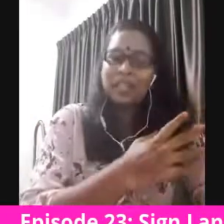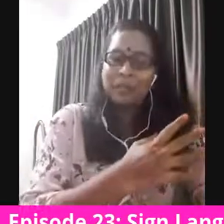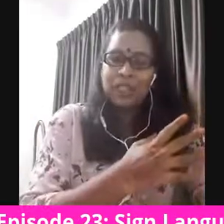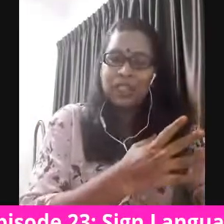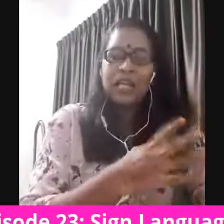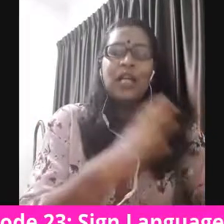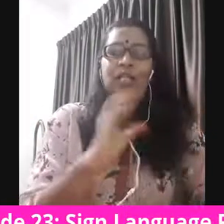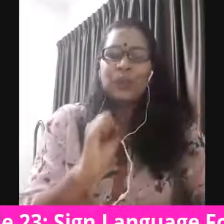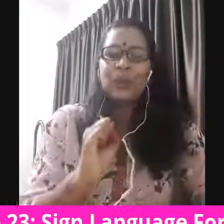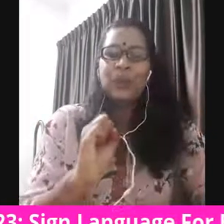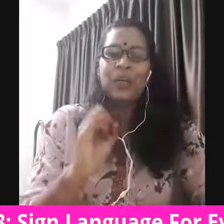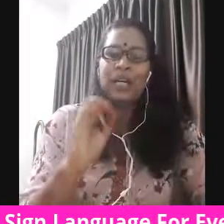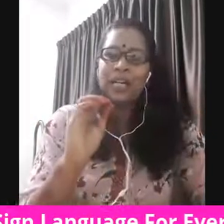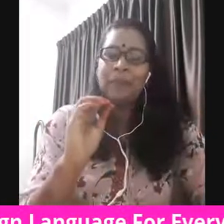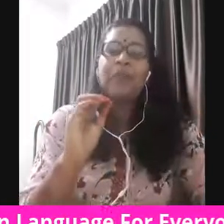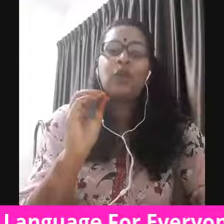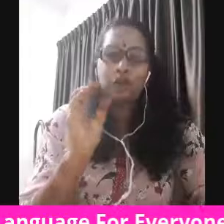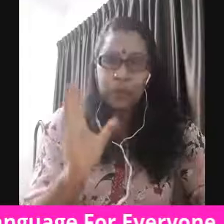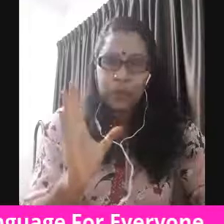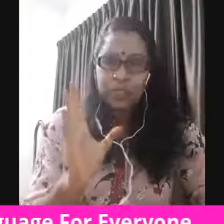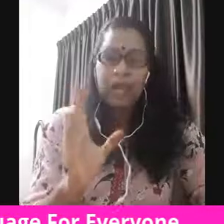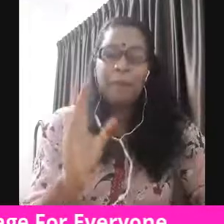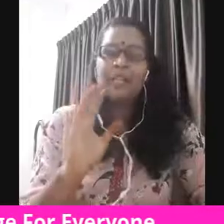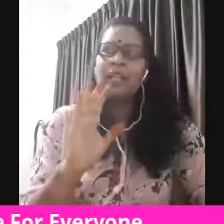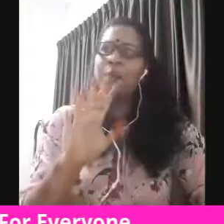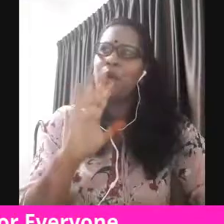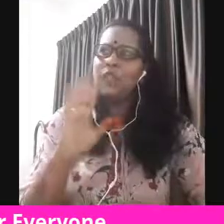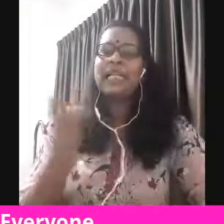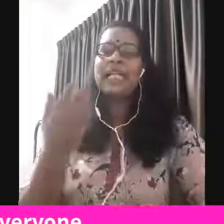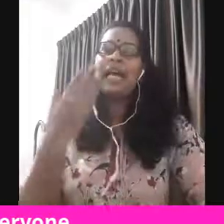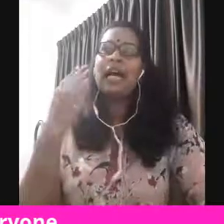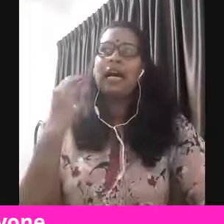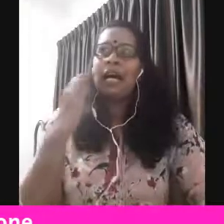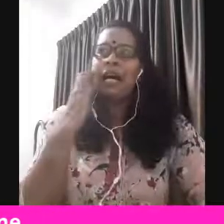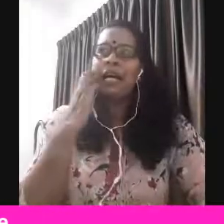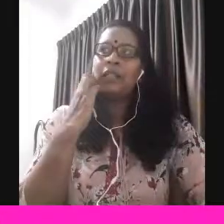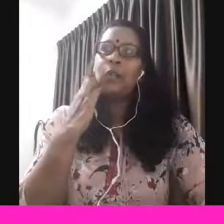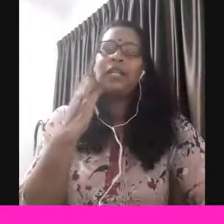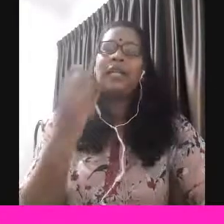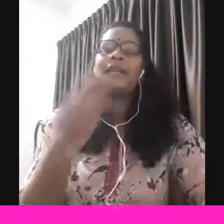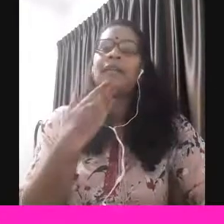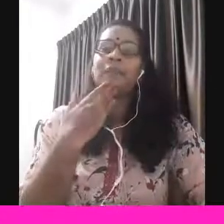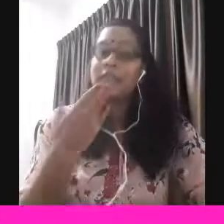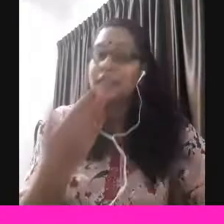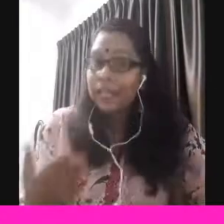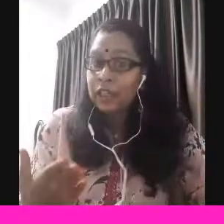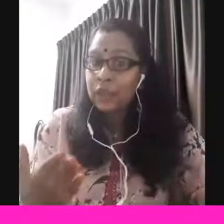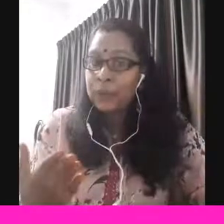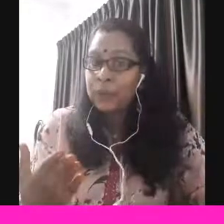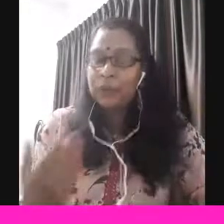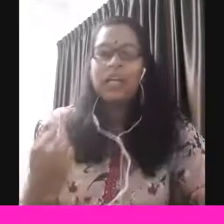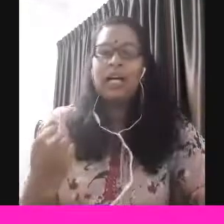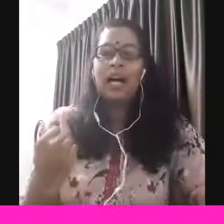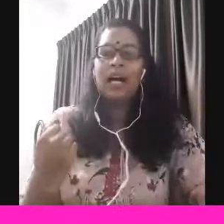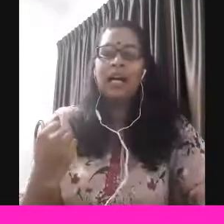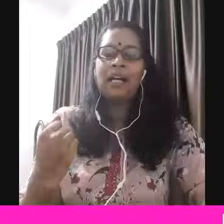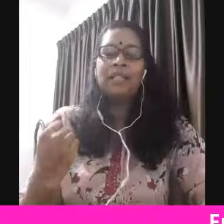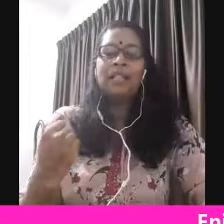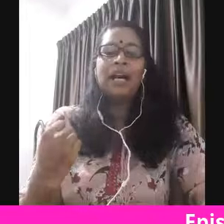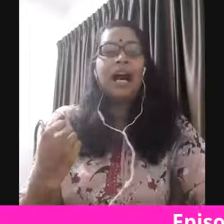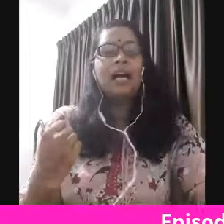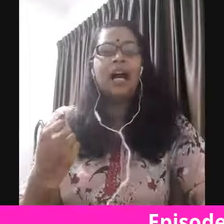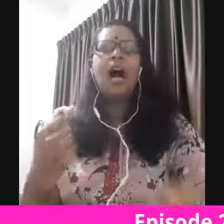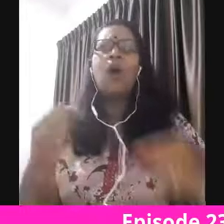Bahasa Isyarat Malaysia. So a bit confusion, but mostly the word like thank you,